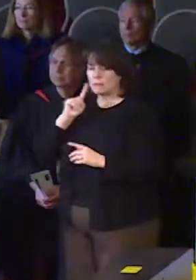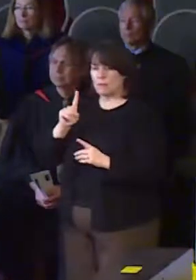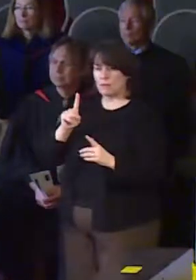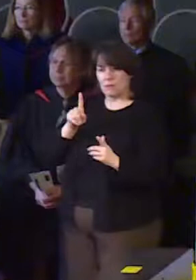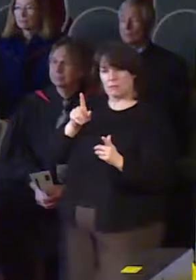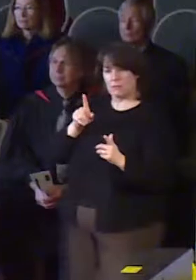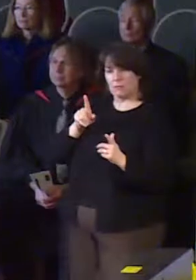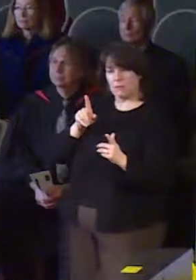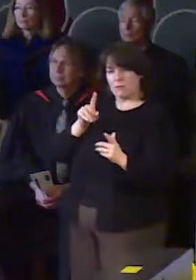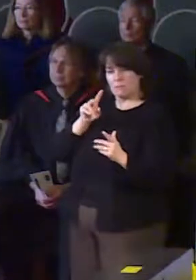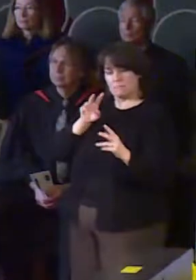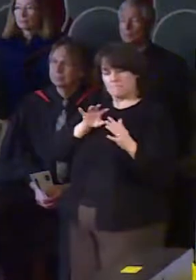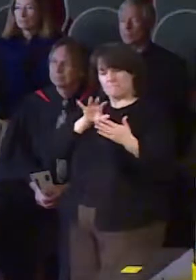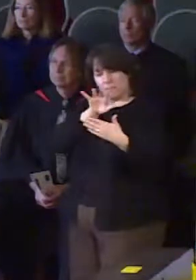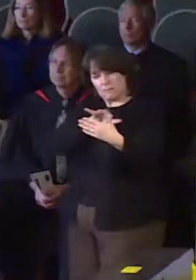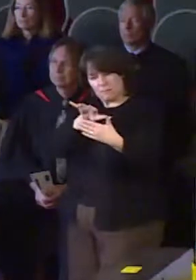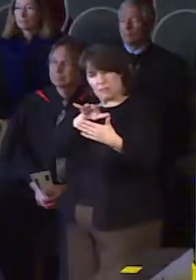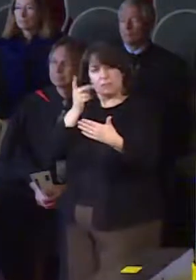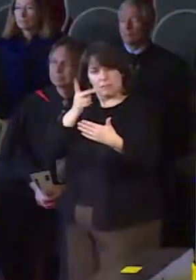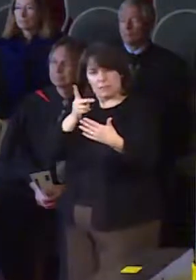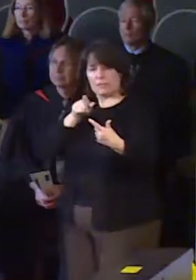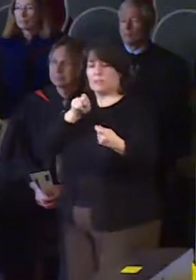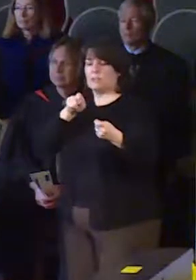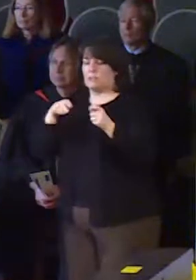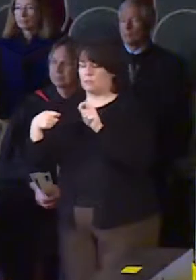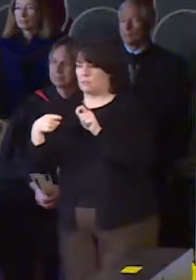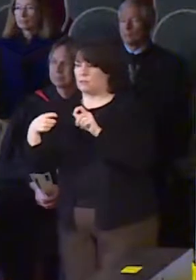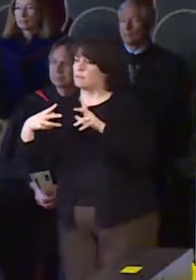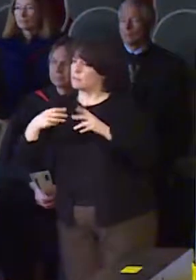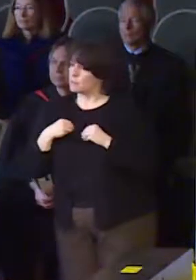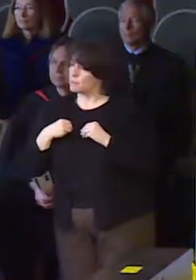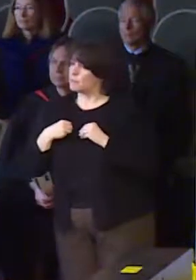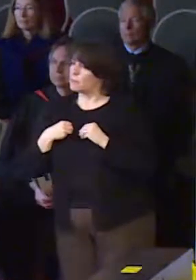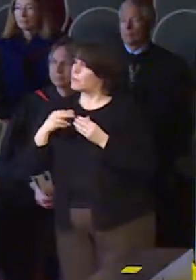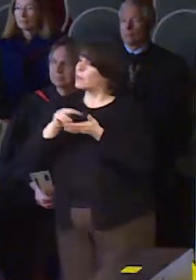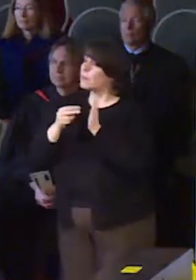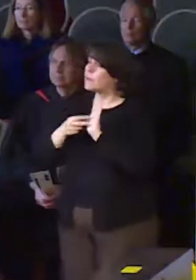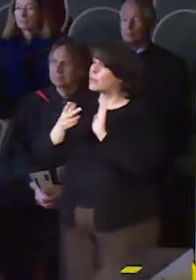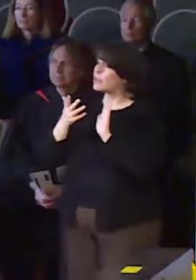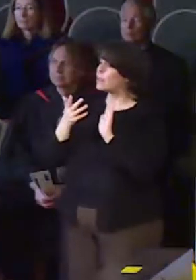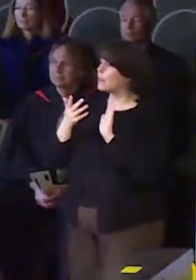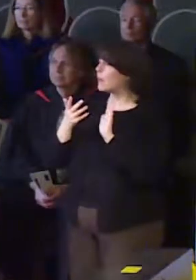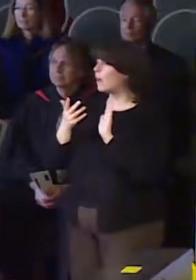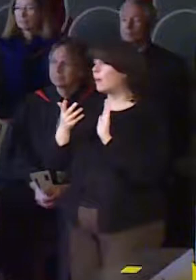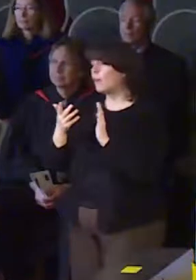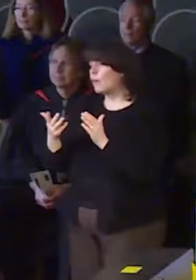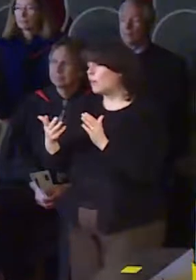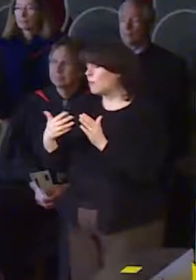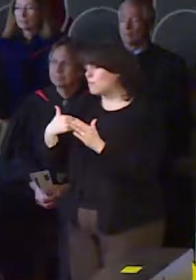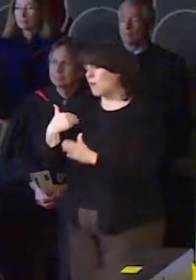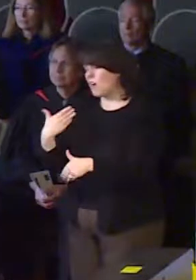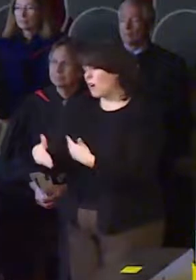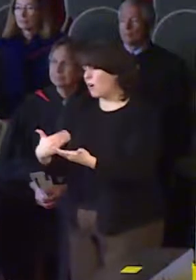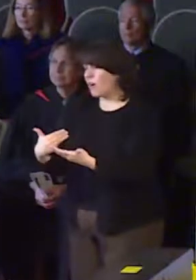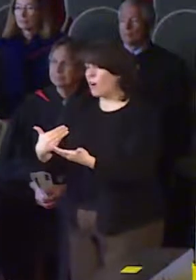healthy way to uncertainty and to change. And by adaptation, I'm not referring to this simple process of